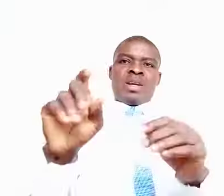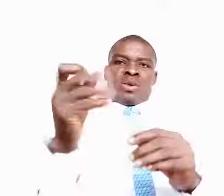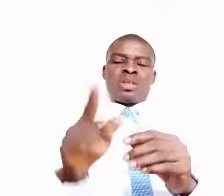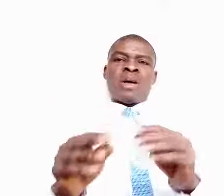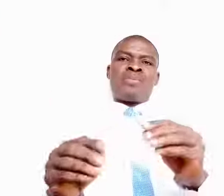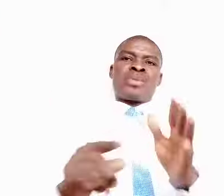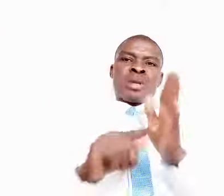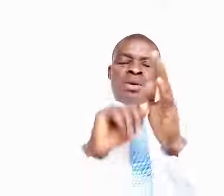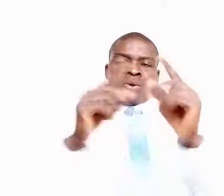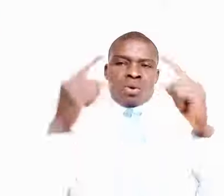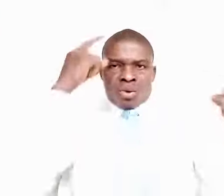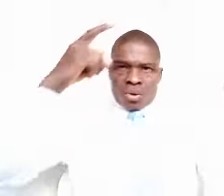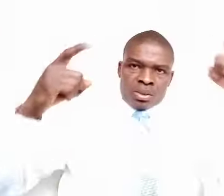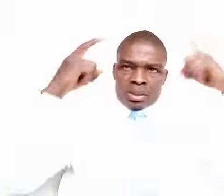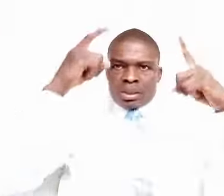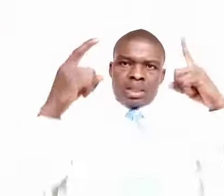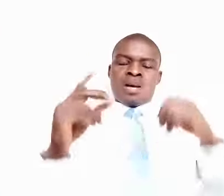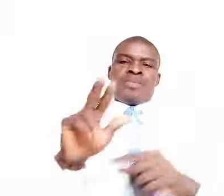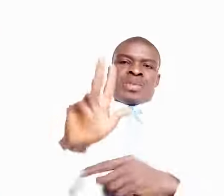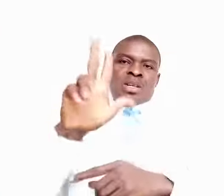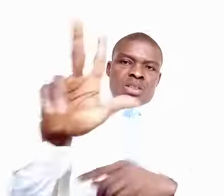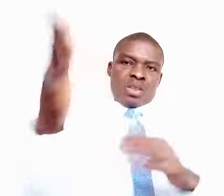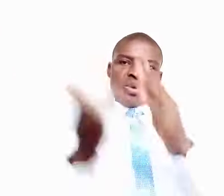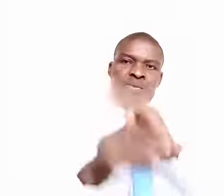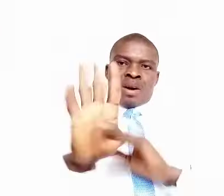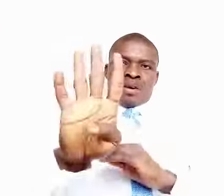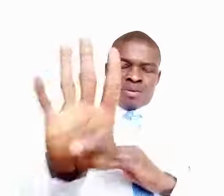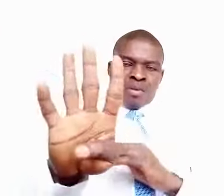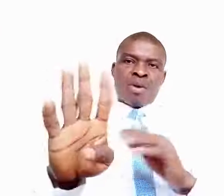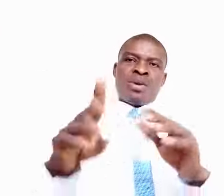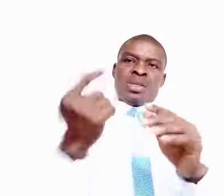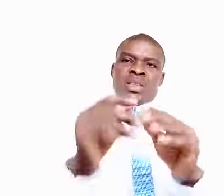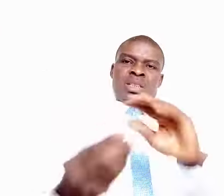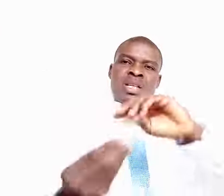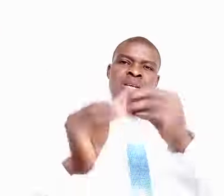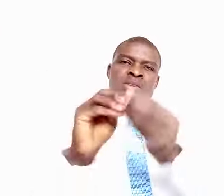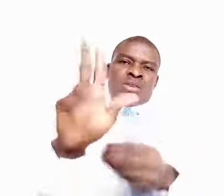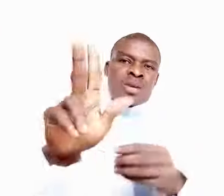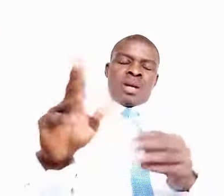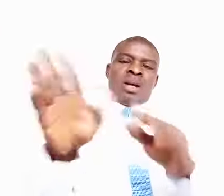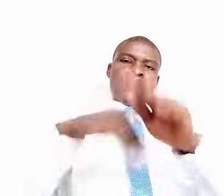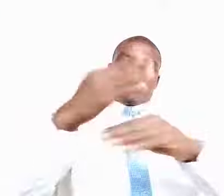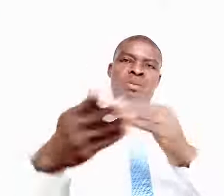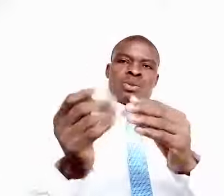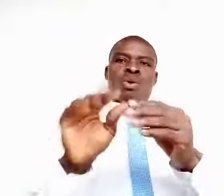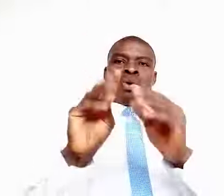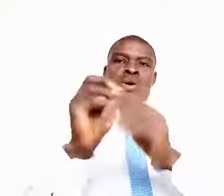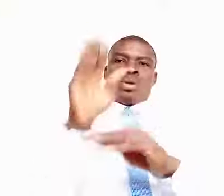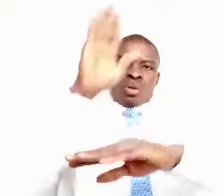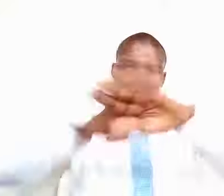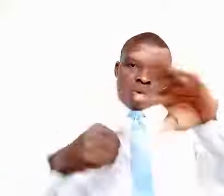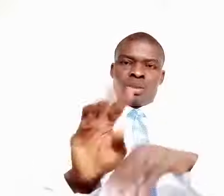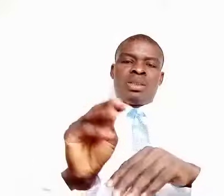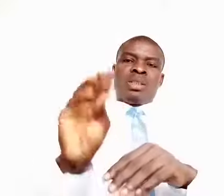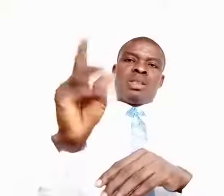a fraction 3 over 4. The digit 3 above the bar is called the numerator. The bar is called